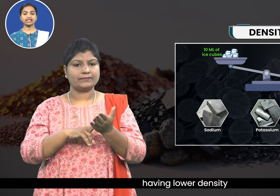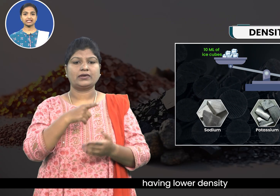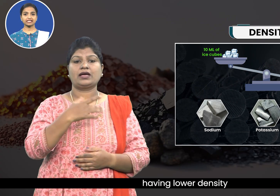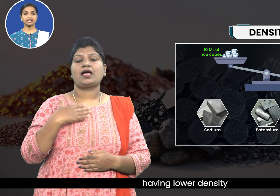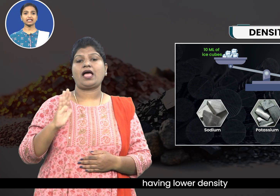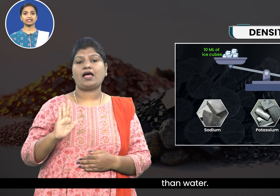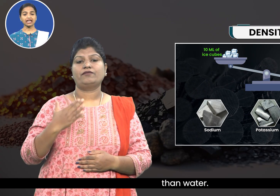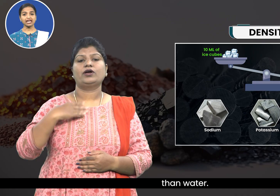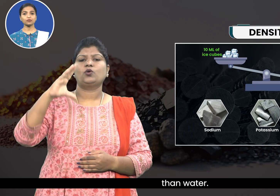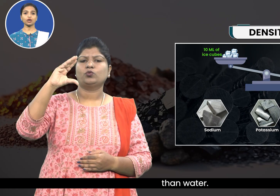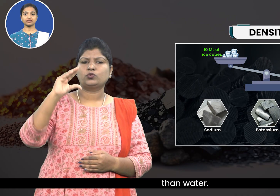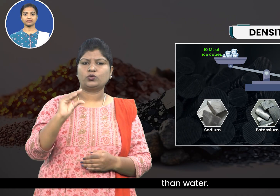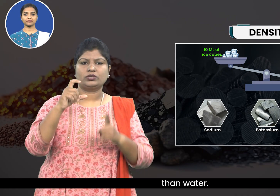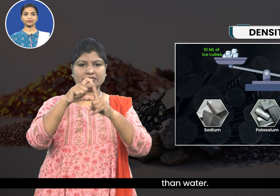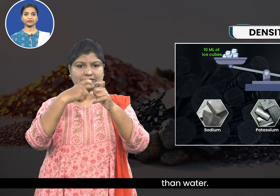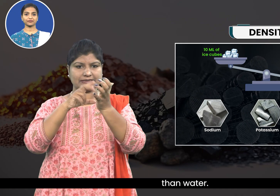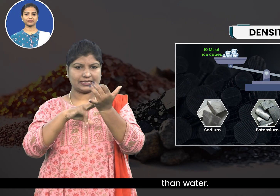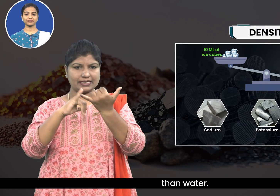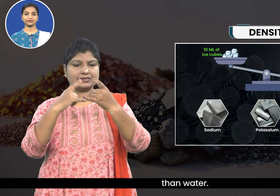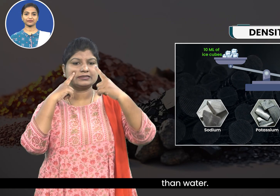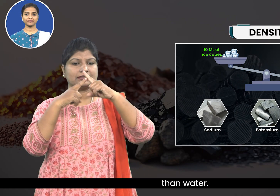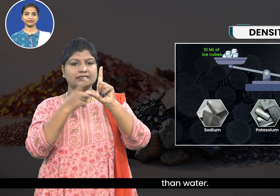lower density than water.